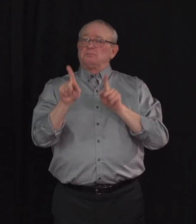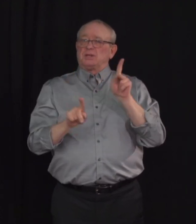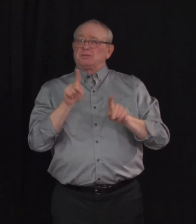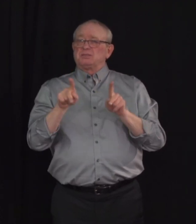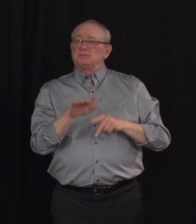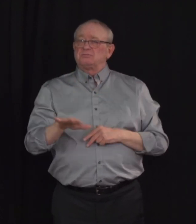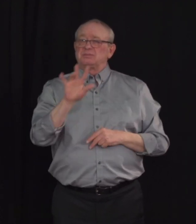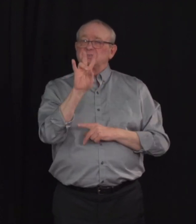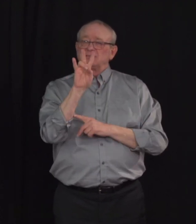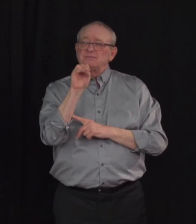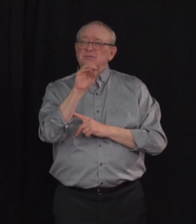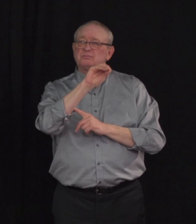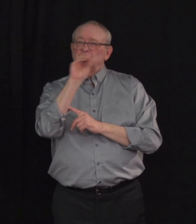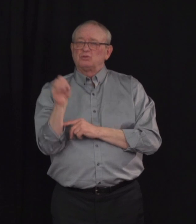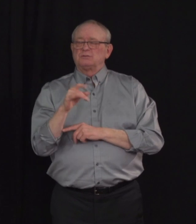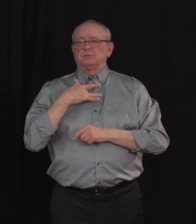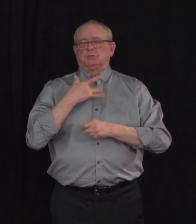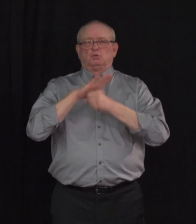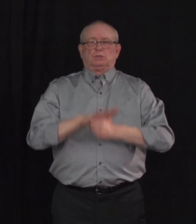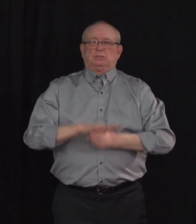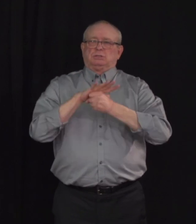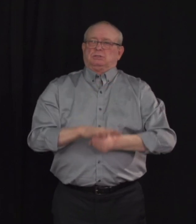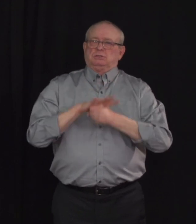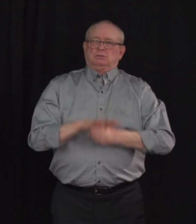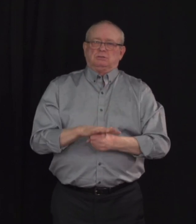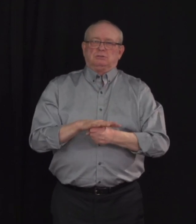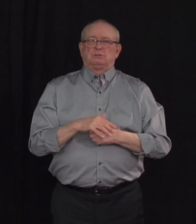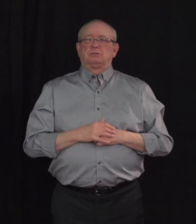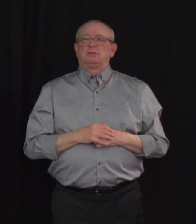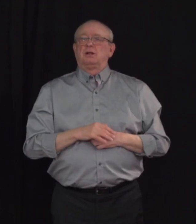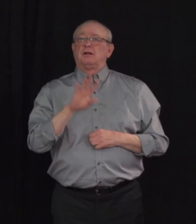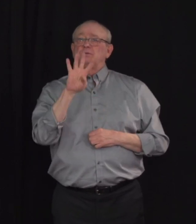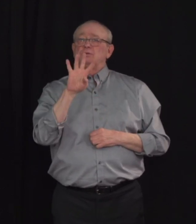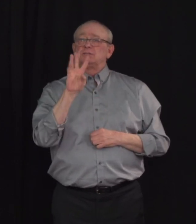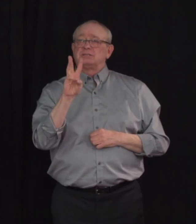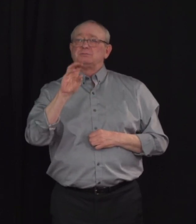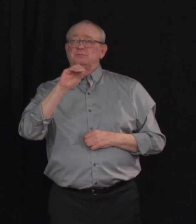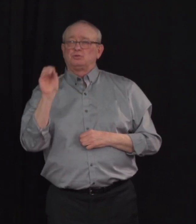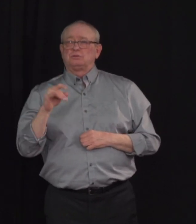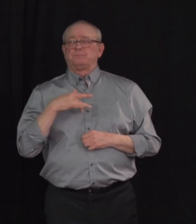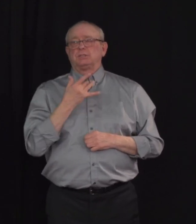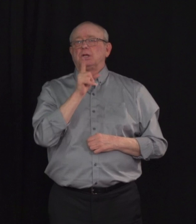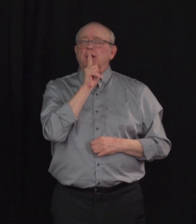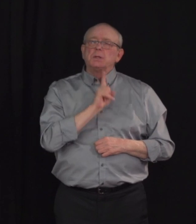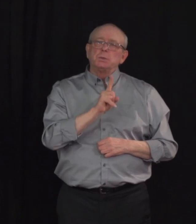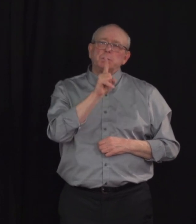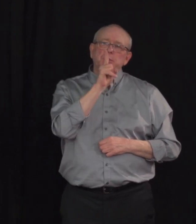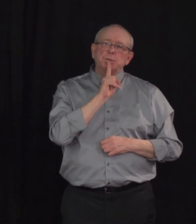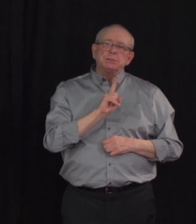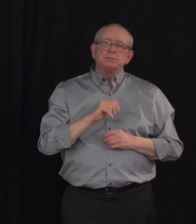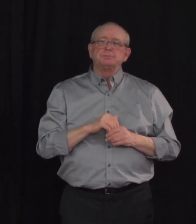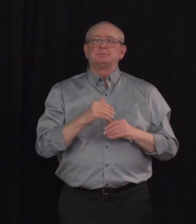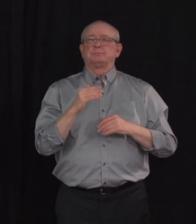loneliness, and more than half felt that their mental health had gotten worse. Similarly, a National Canadian Mental Health Association